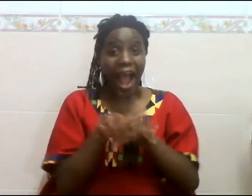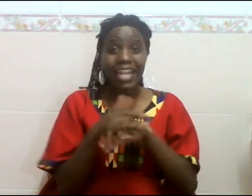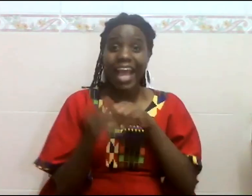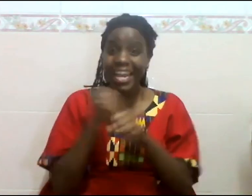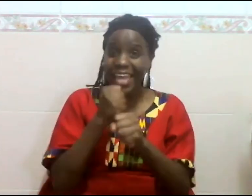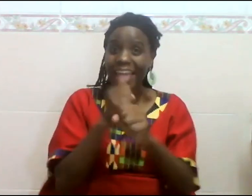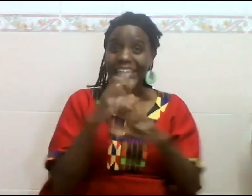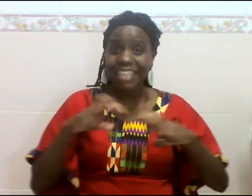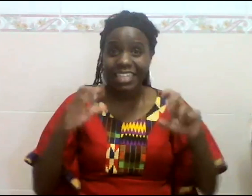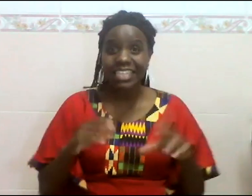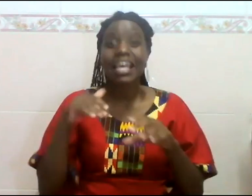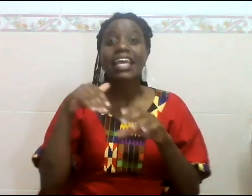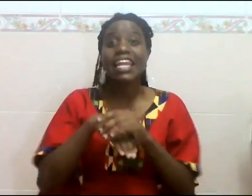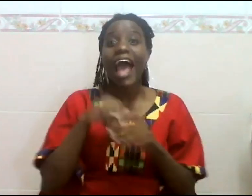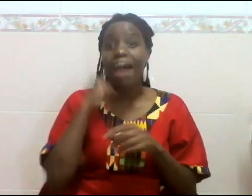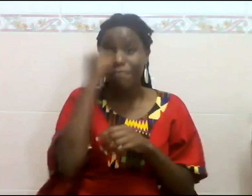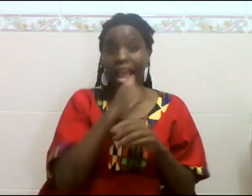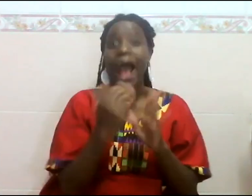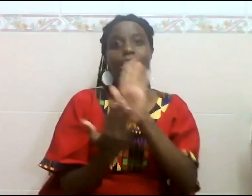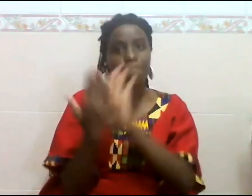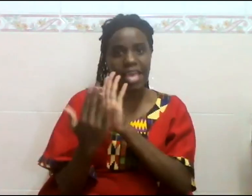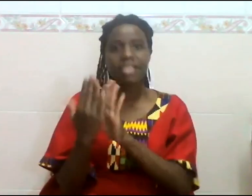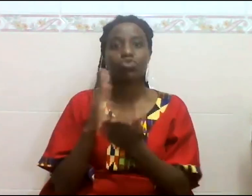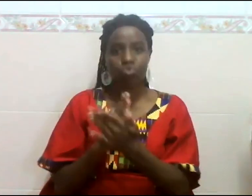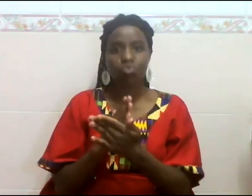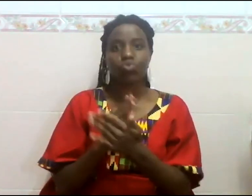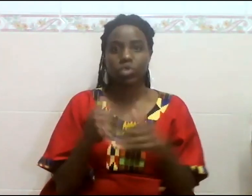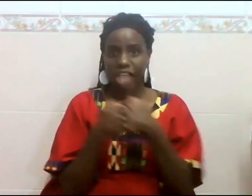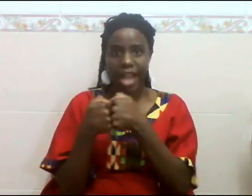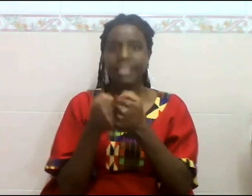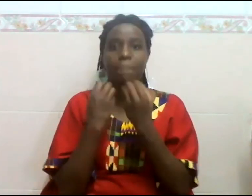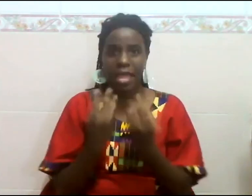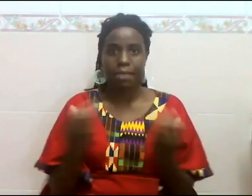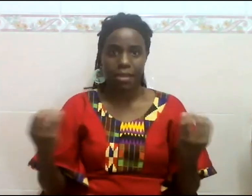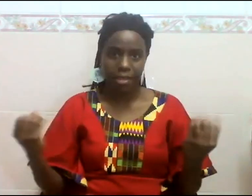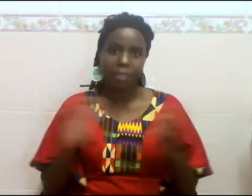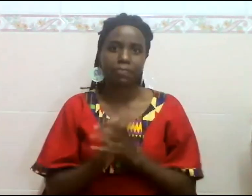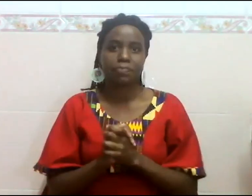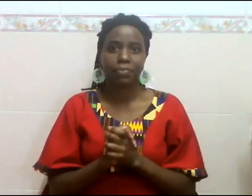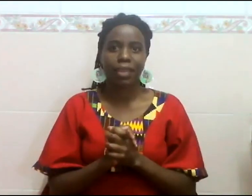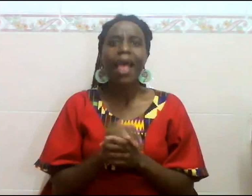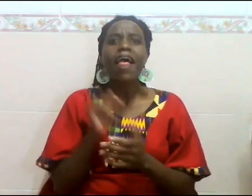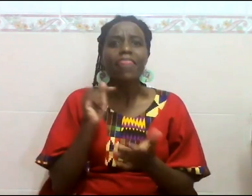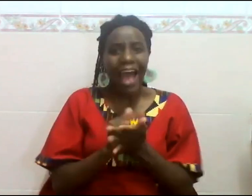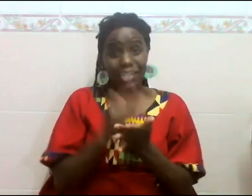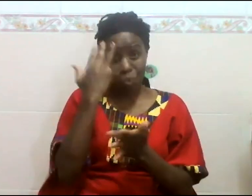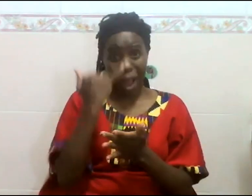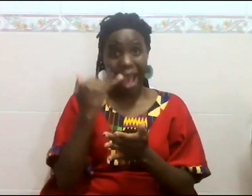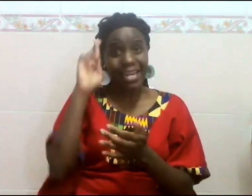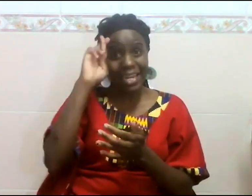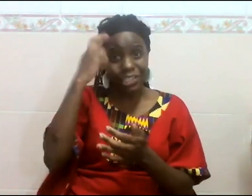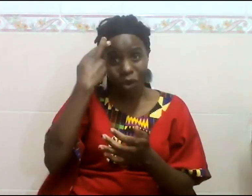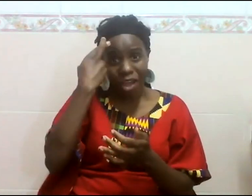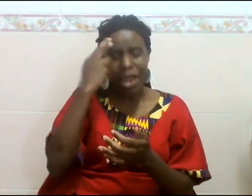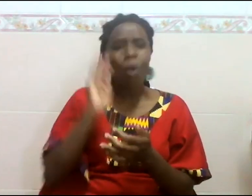the continent actually face. So it is also one of the reasons why, even as a